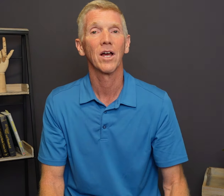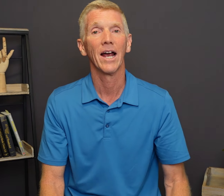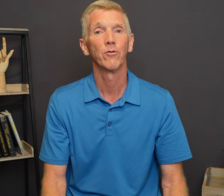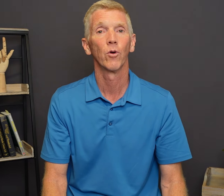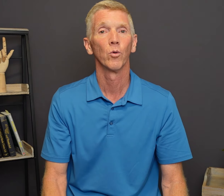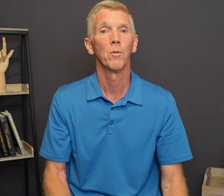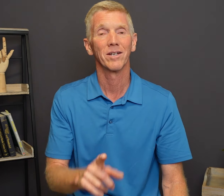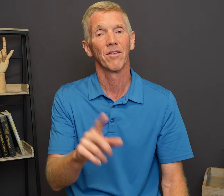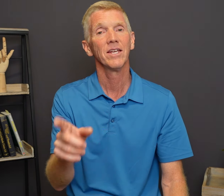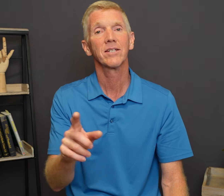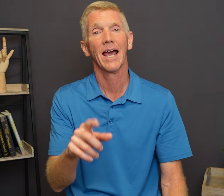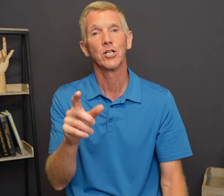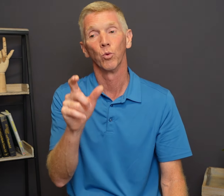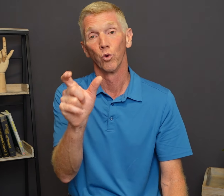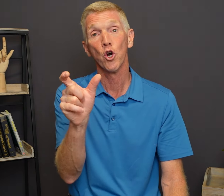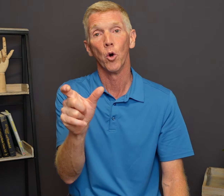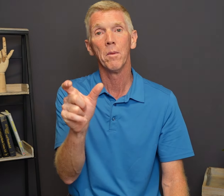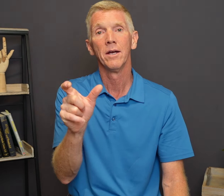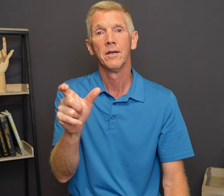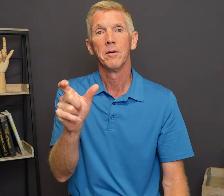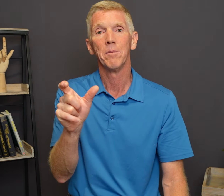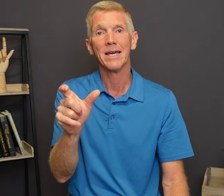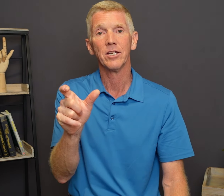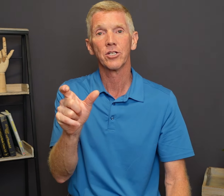signed for room? Because in this case, room means